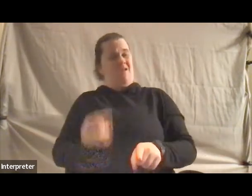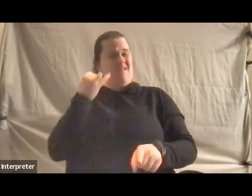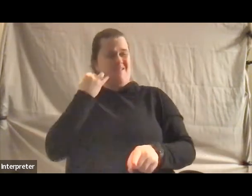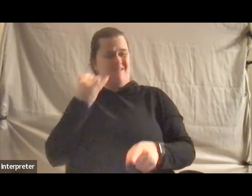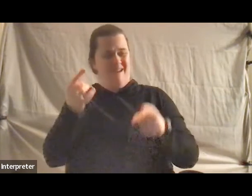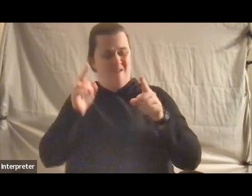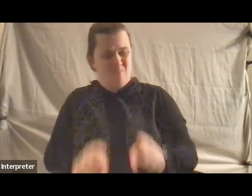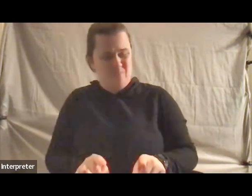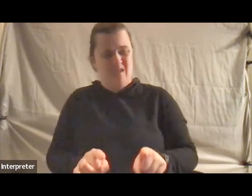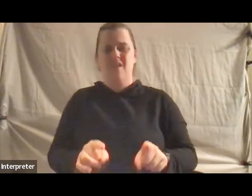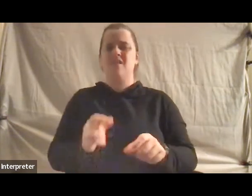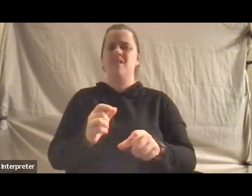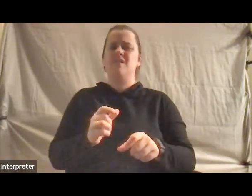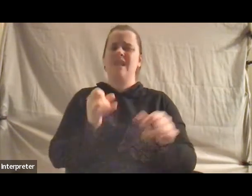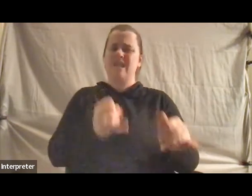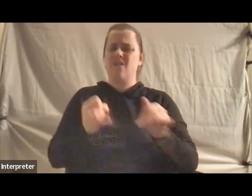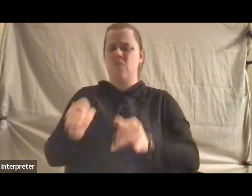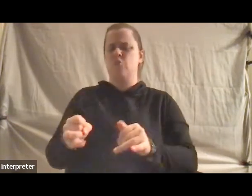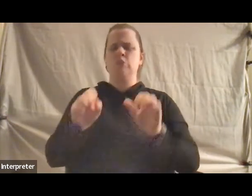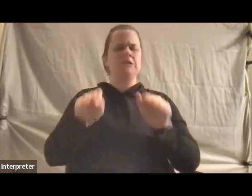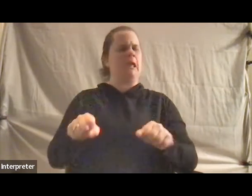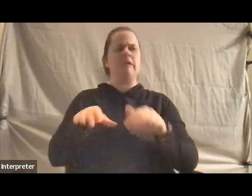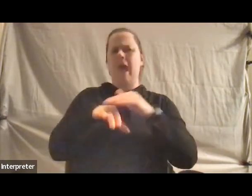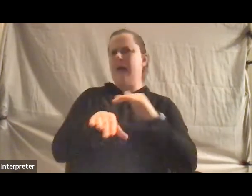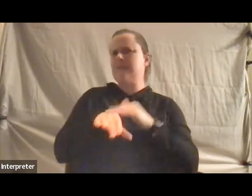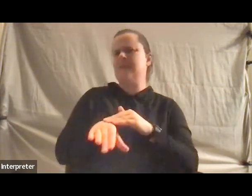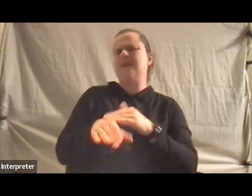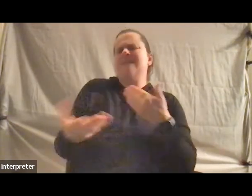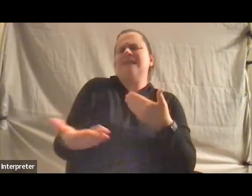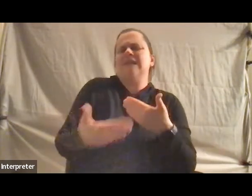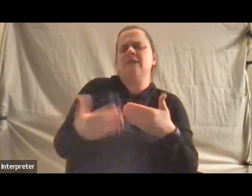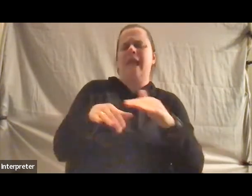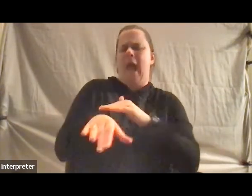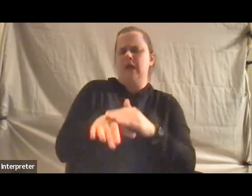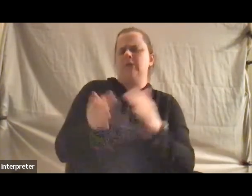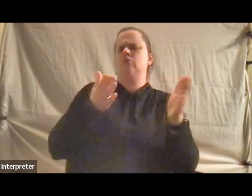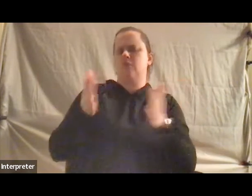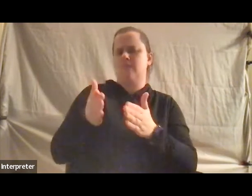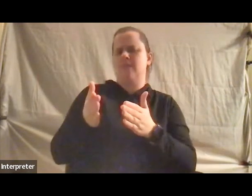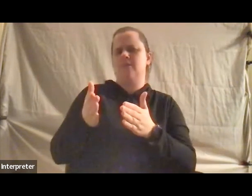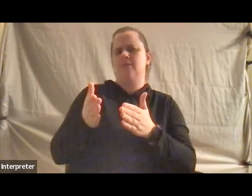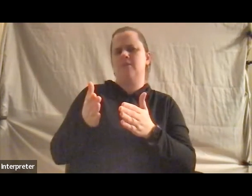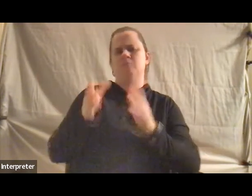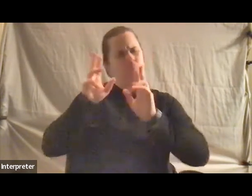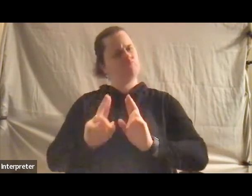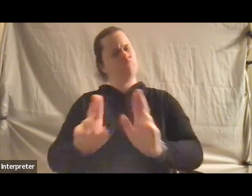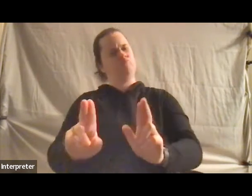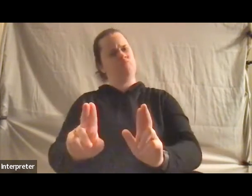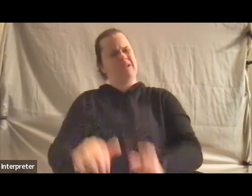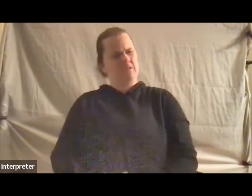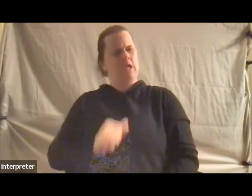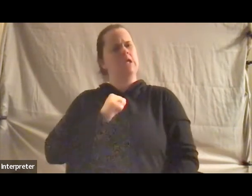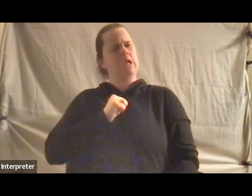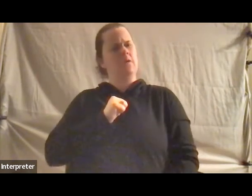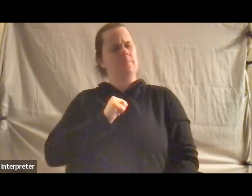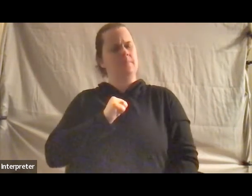that individuals can easily access services and supports that treat them with dignity, ensuring access